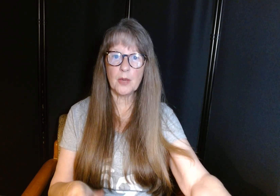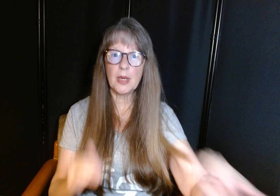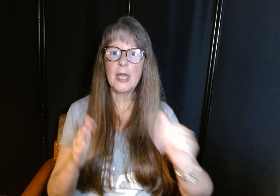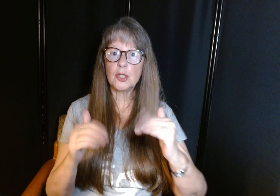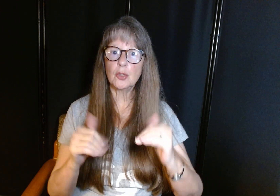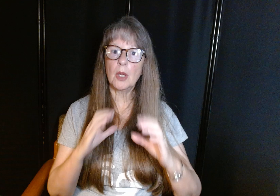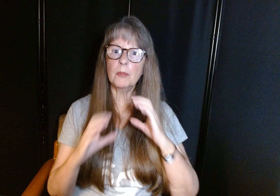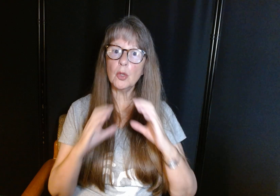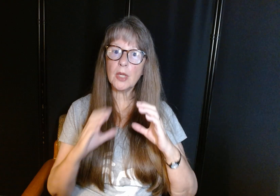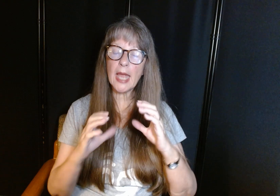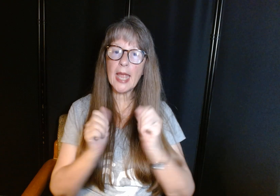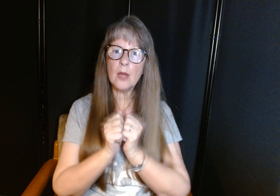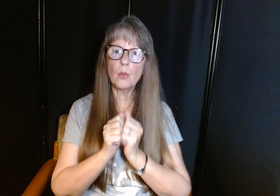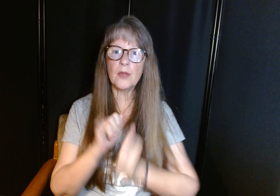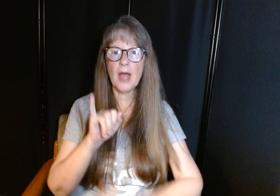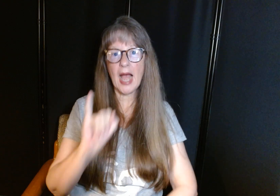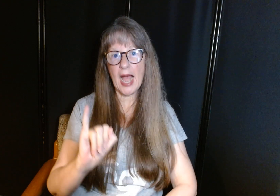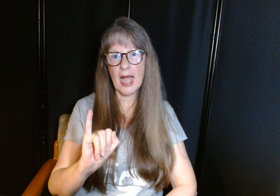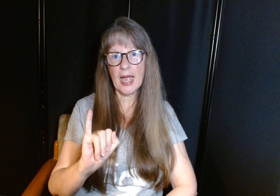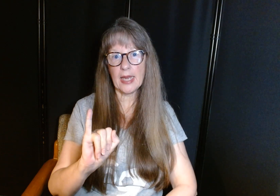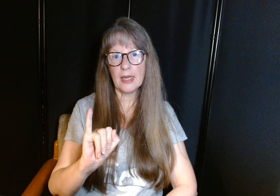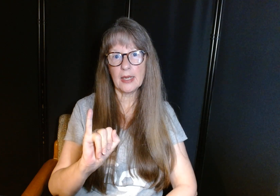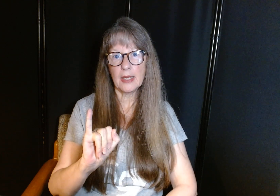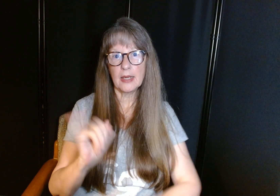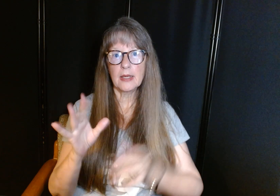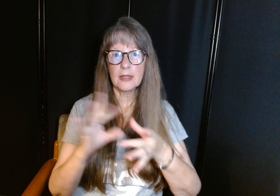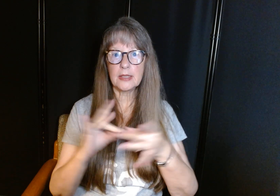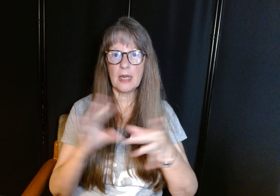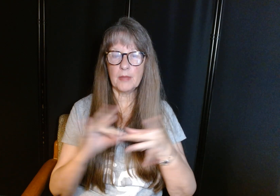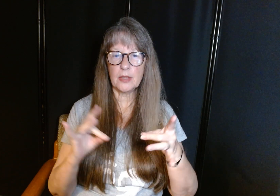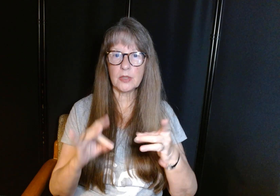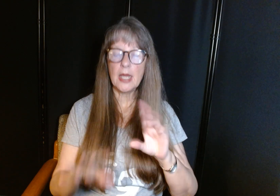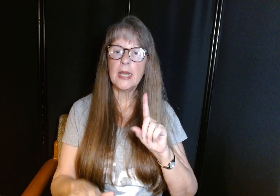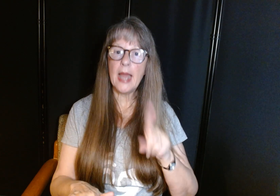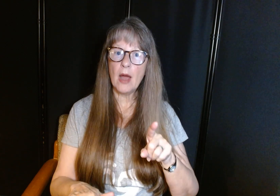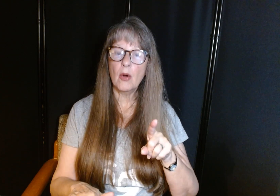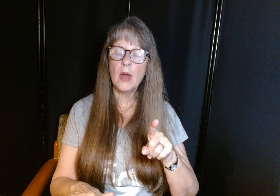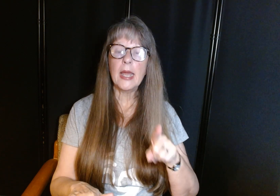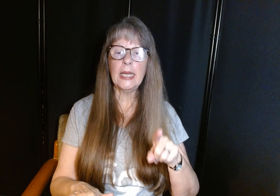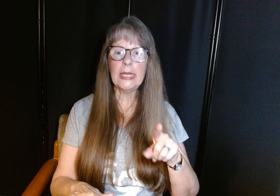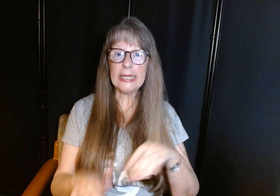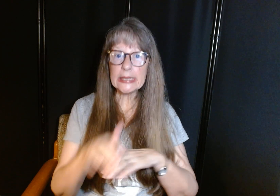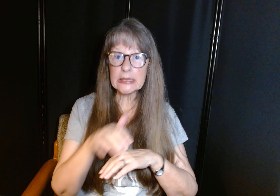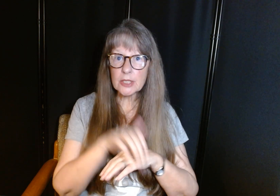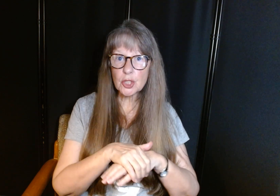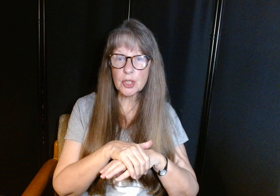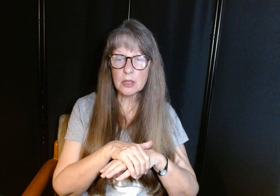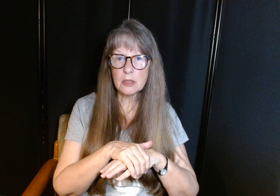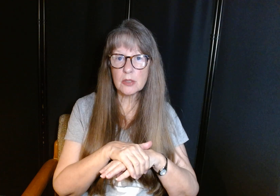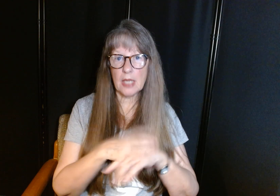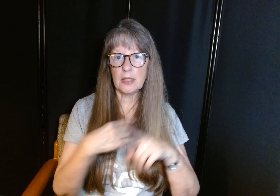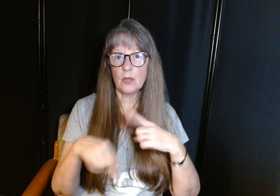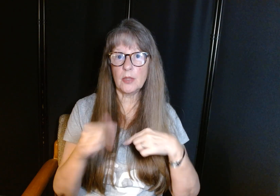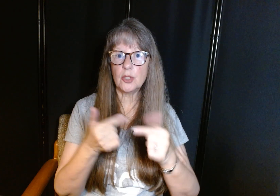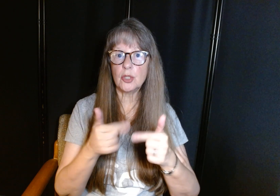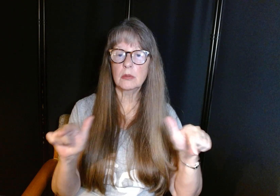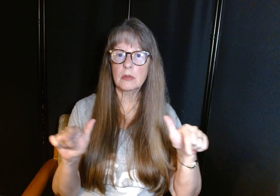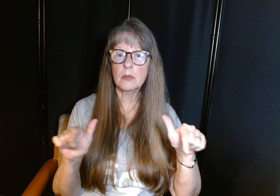the one I want. To communicate with I statements. Now, In English Sign Language, which